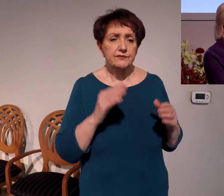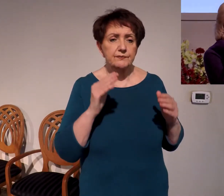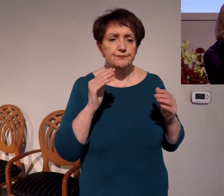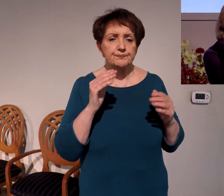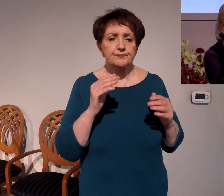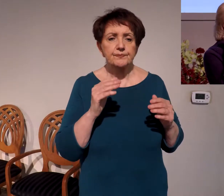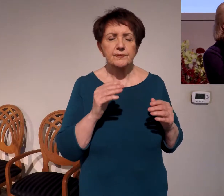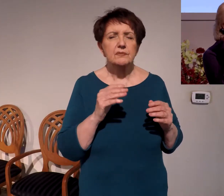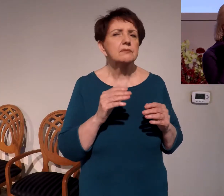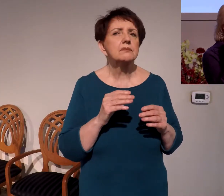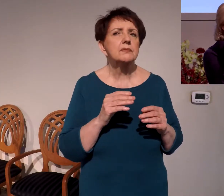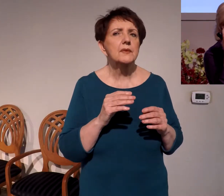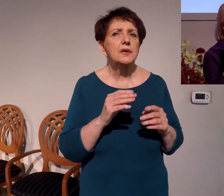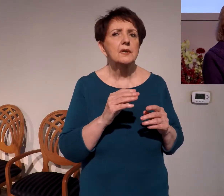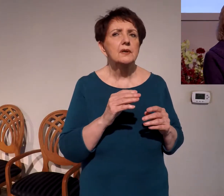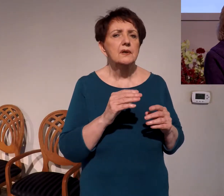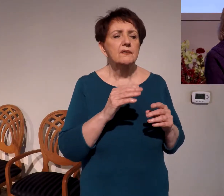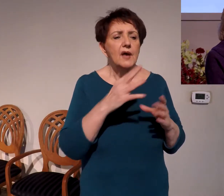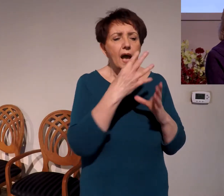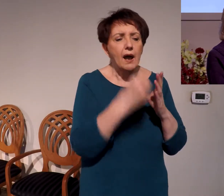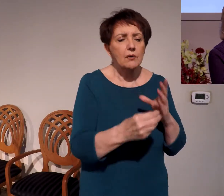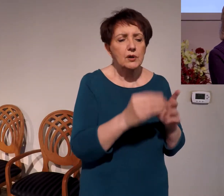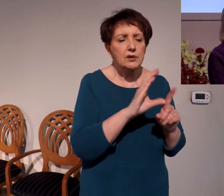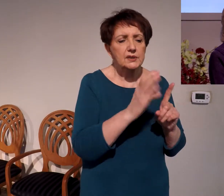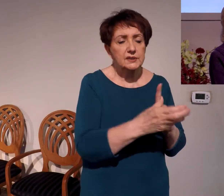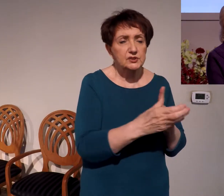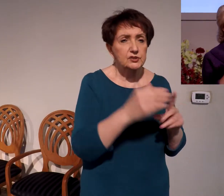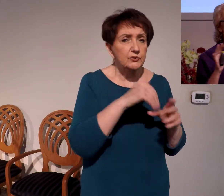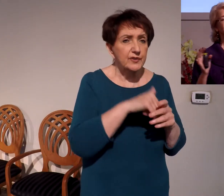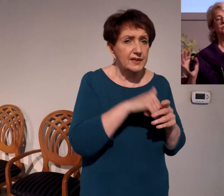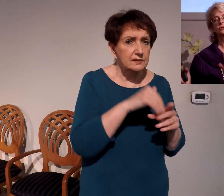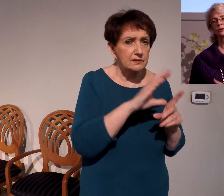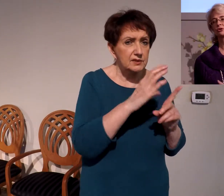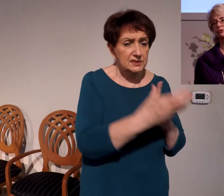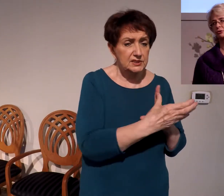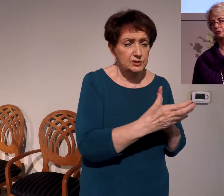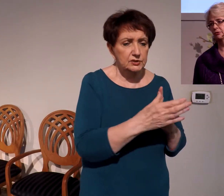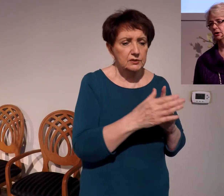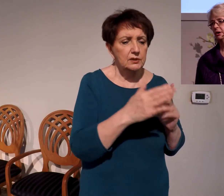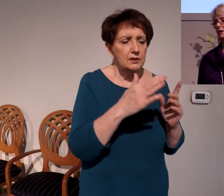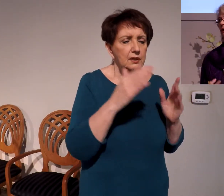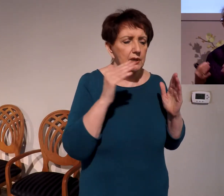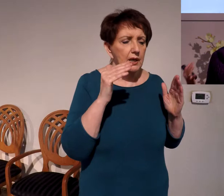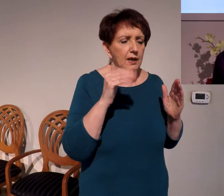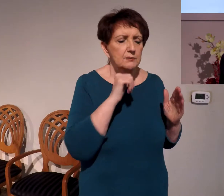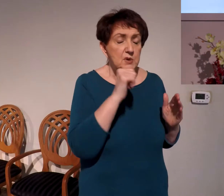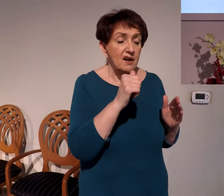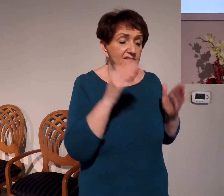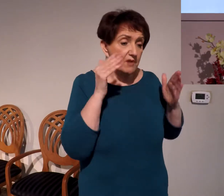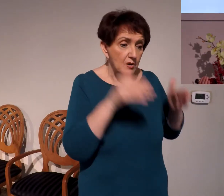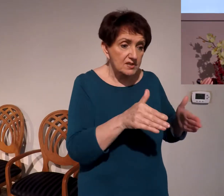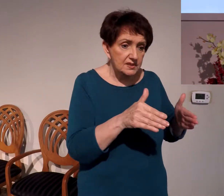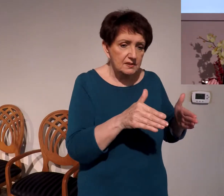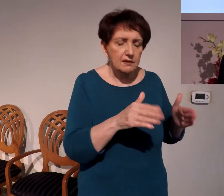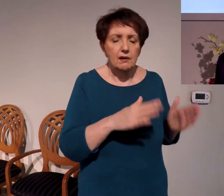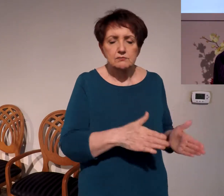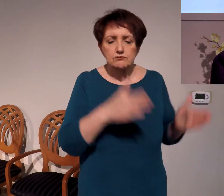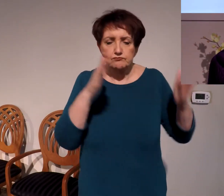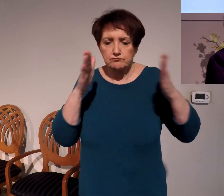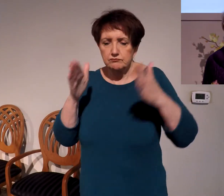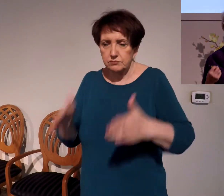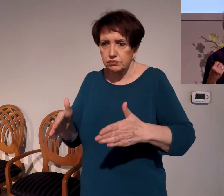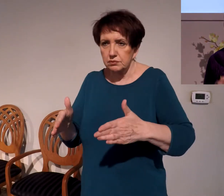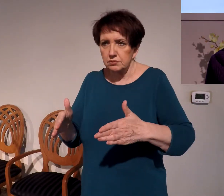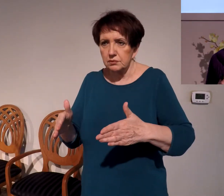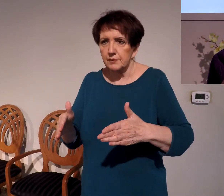condition or the inner condition. I'm changing my focus to the spiritual truth. Once again, this